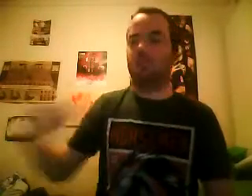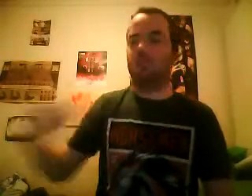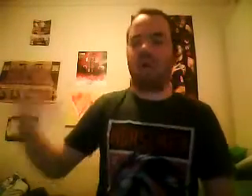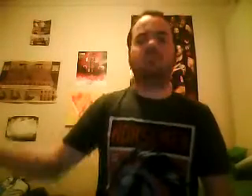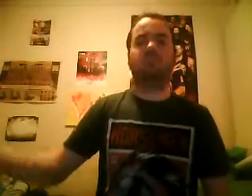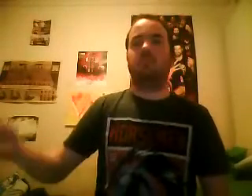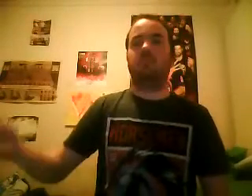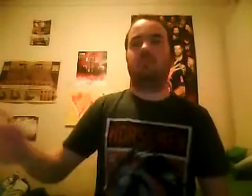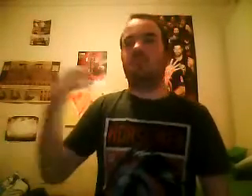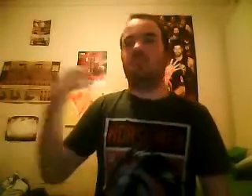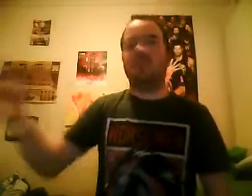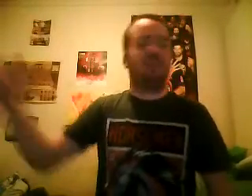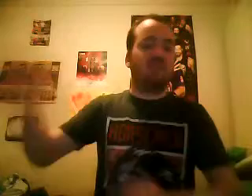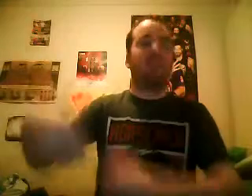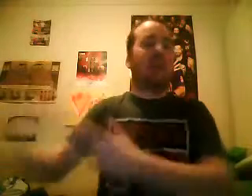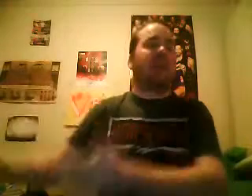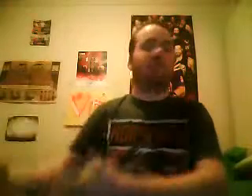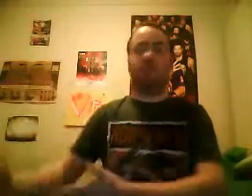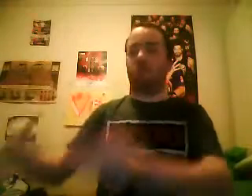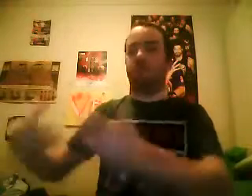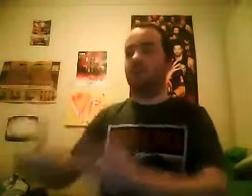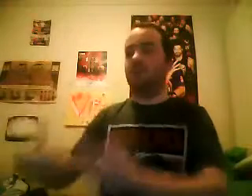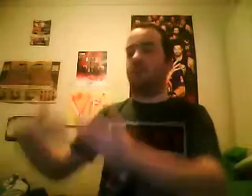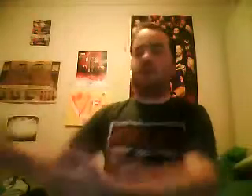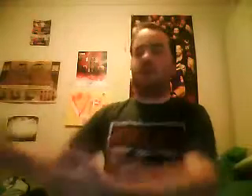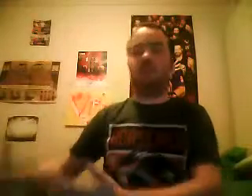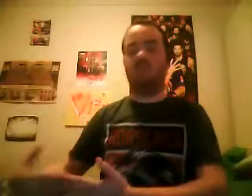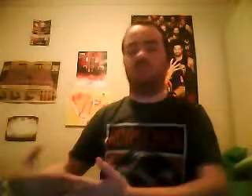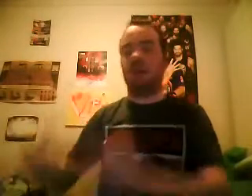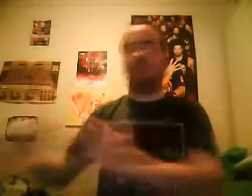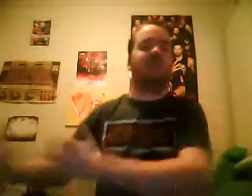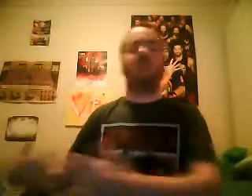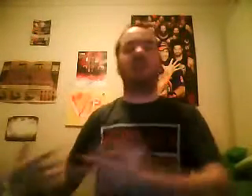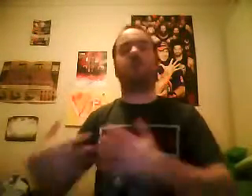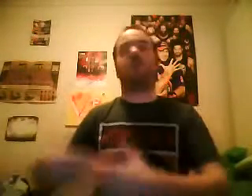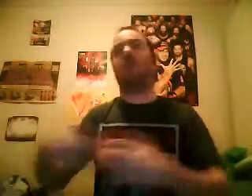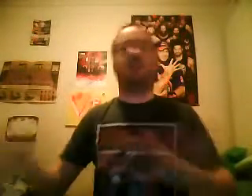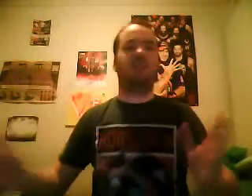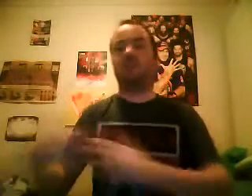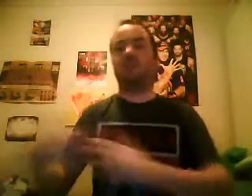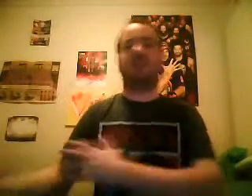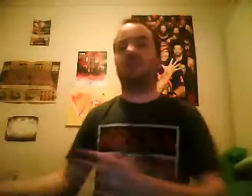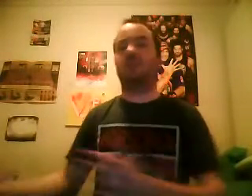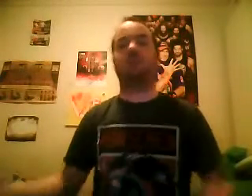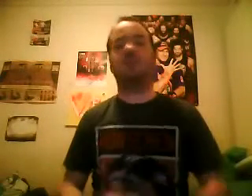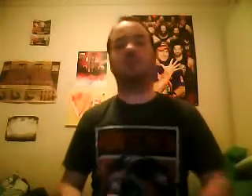But this is a match, Buddy Murphy, Aleister Black, this is a match that I would love to see for that Stomping